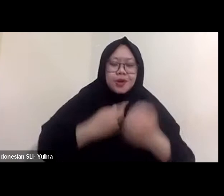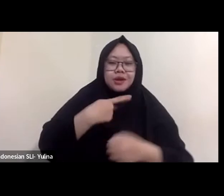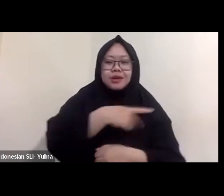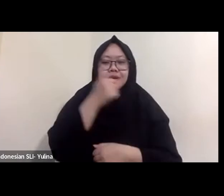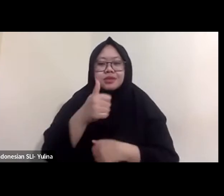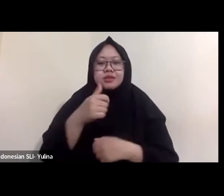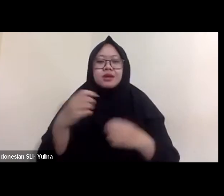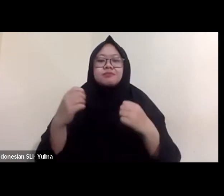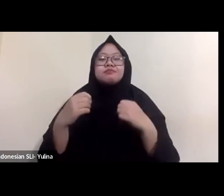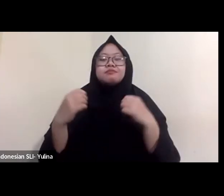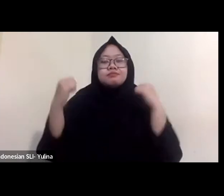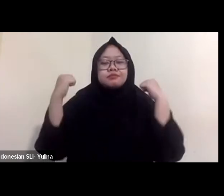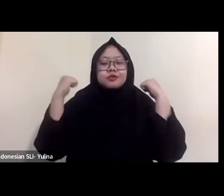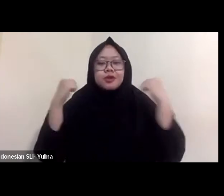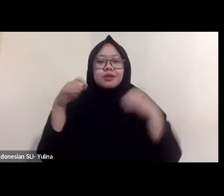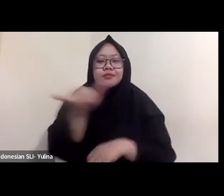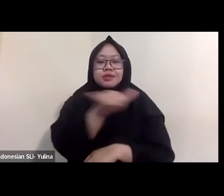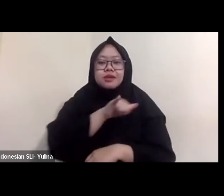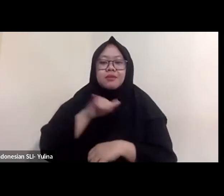actions. Thank you.